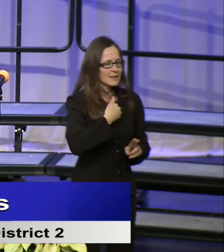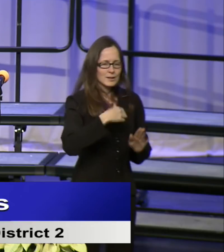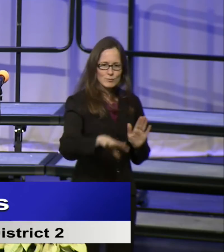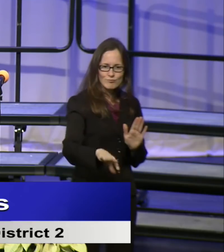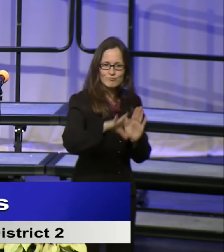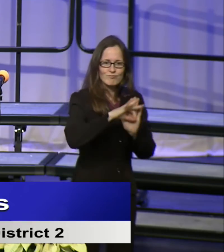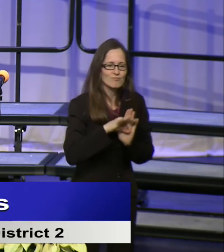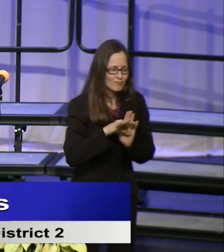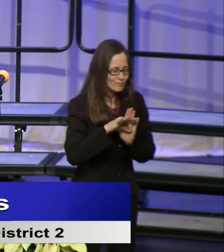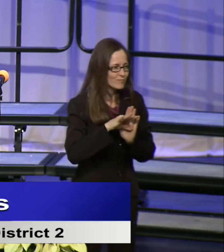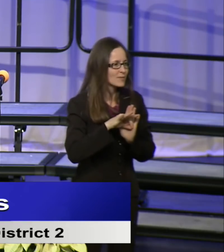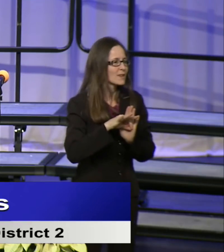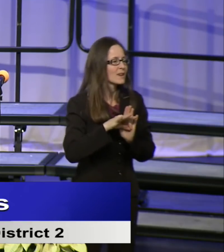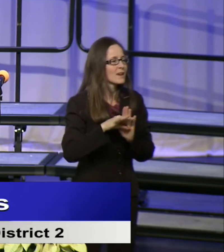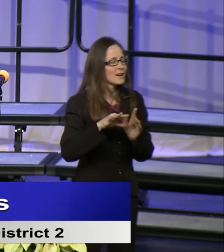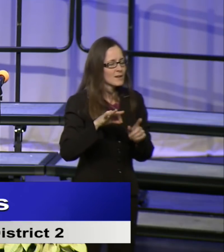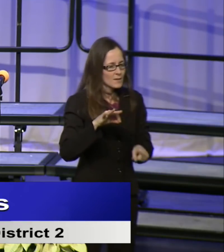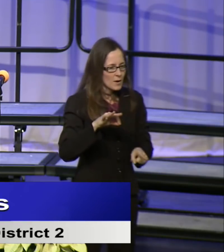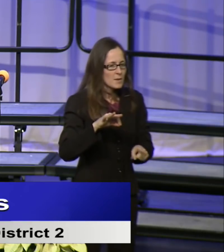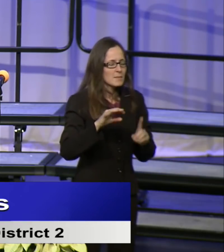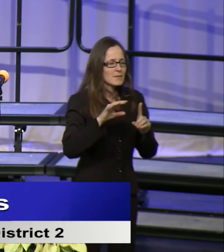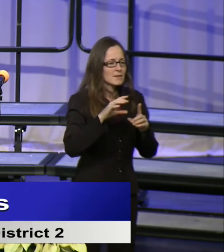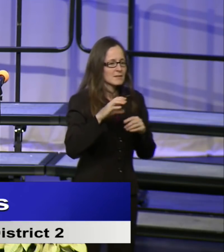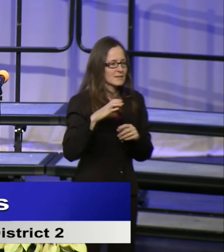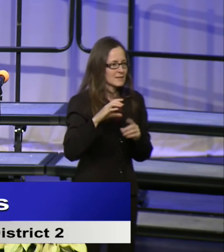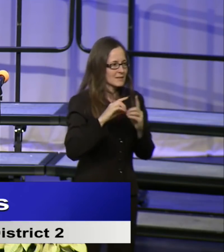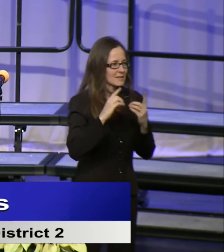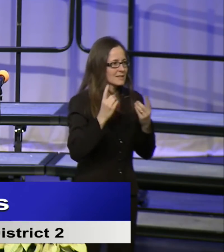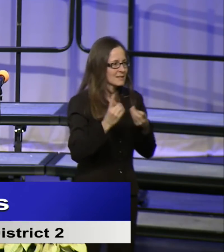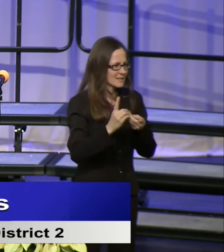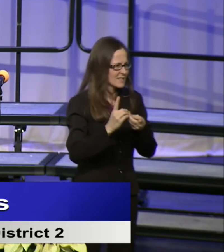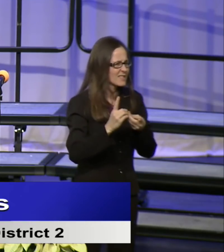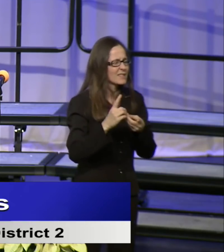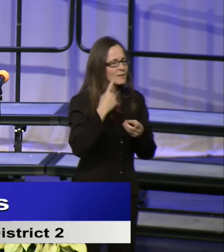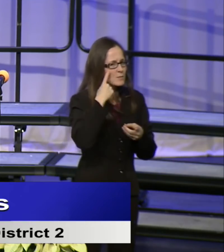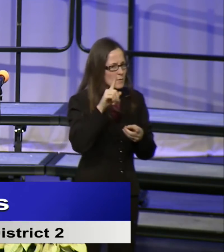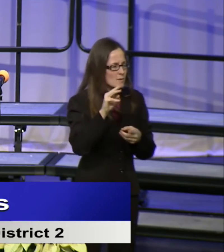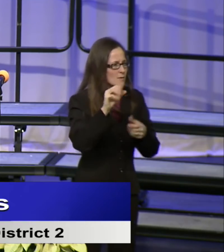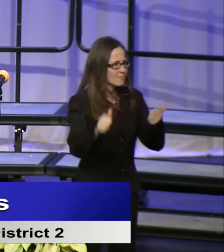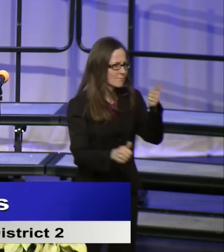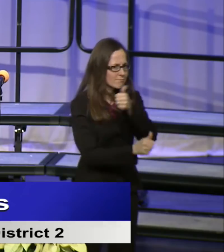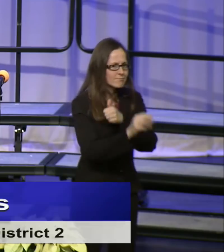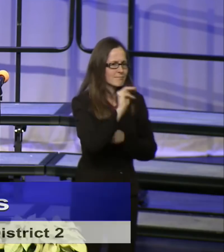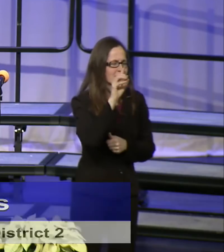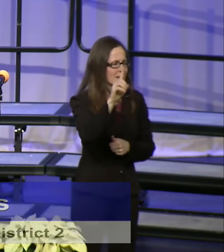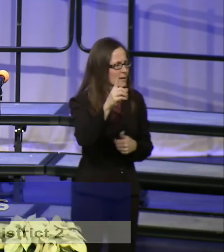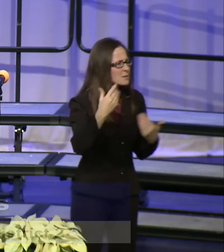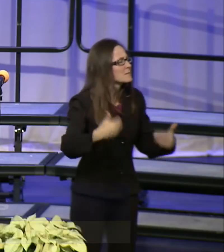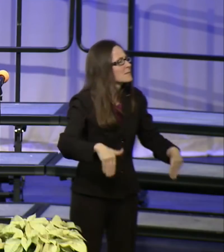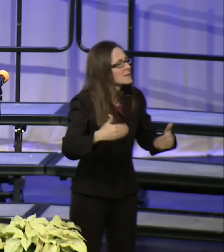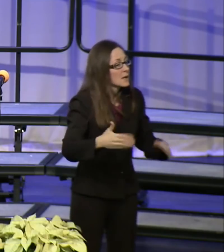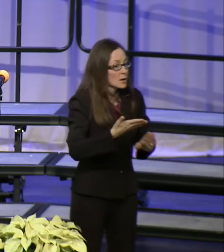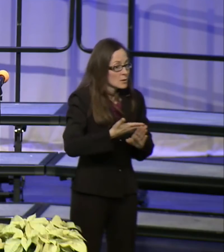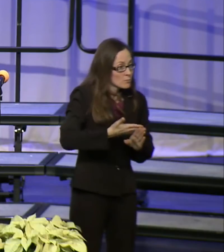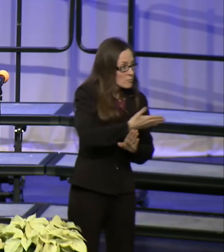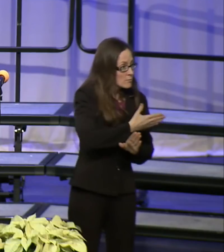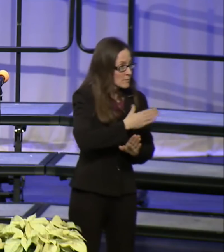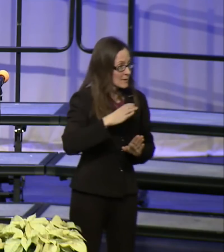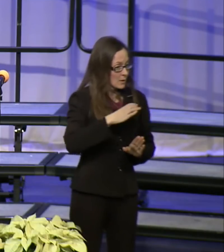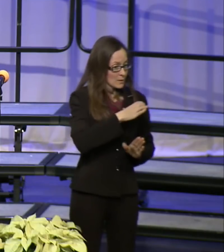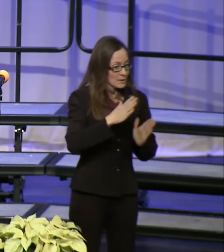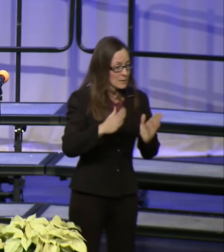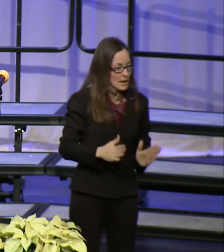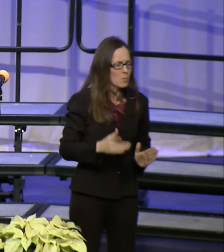elected from the 2nd Councilmanic District of Howard County, Maryland. I have extremely big shoes to fill as my current councilman for another 15,